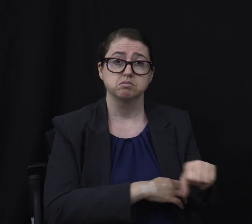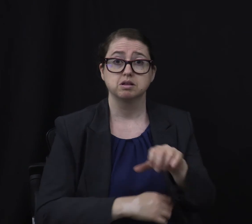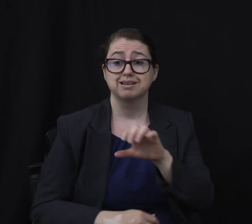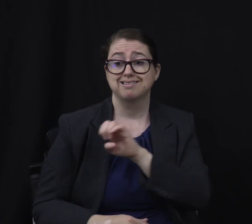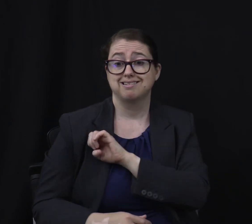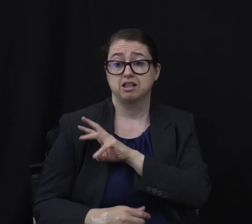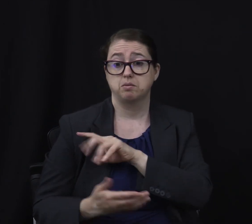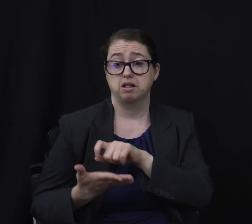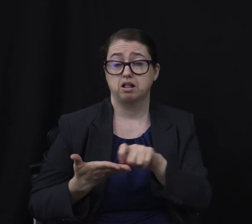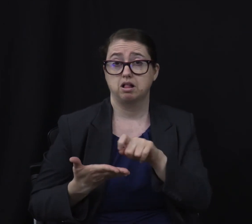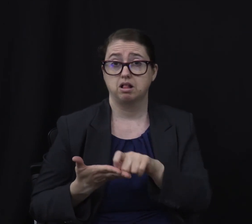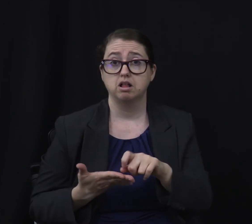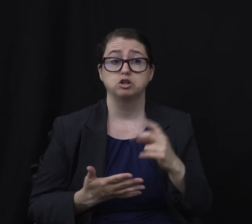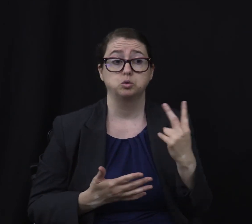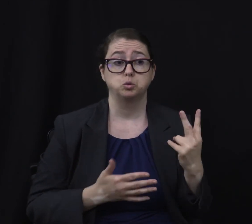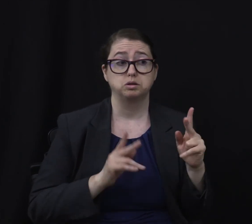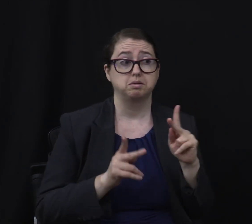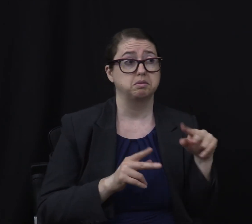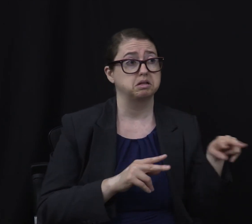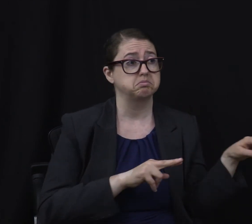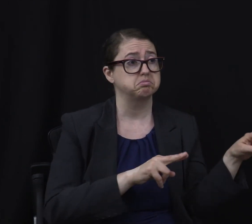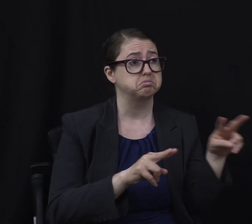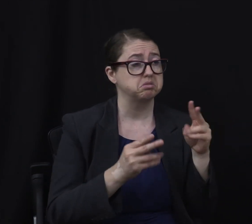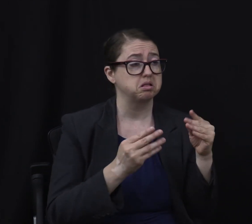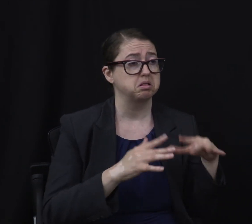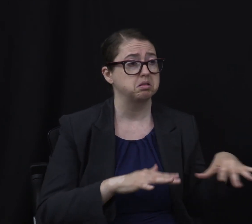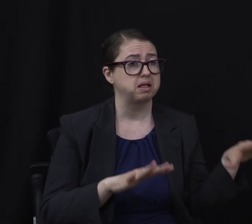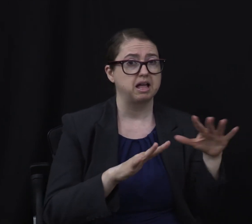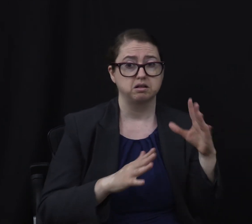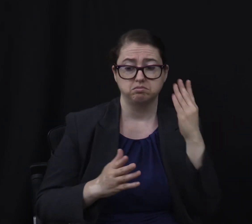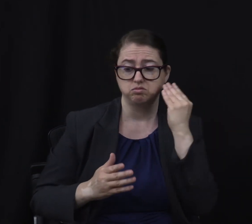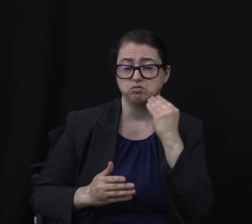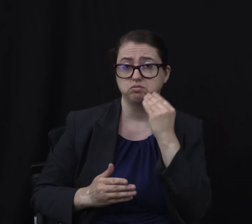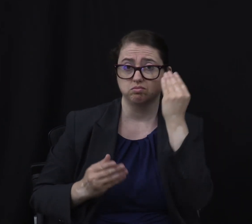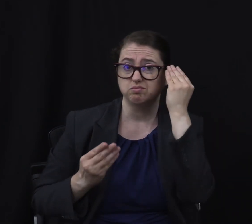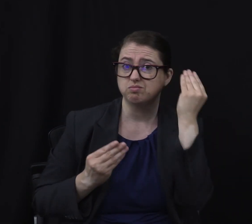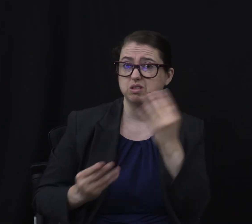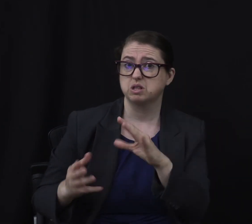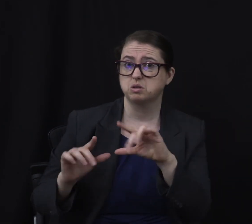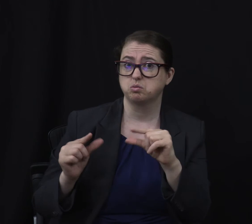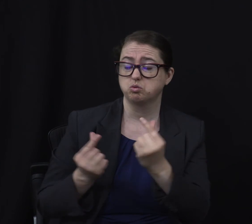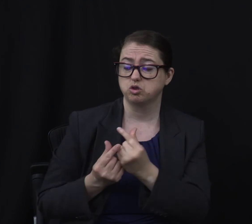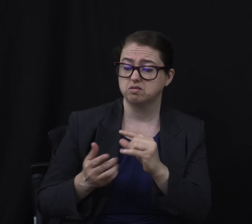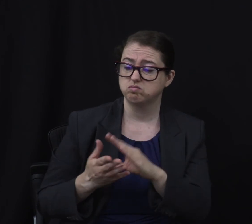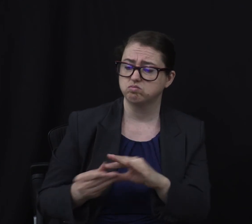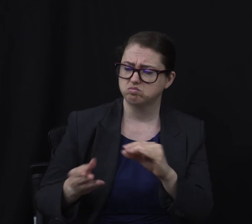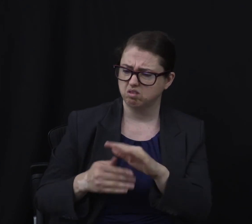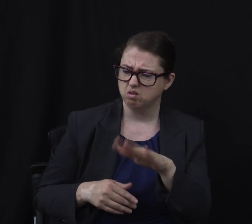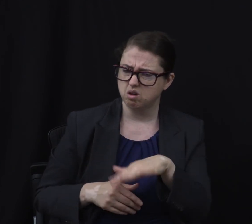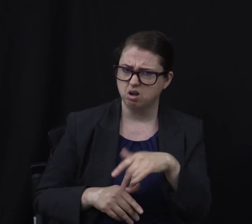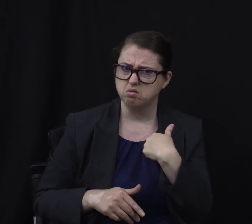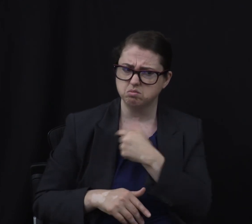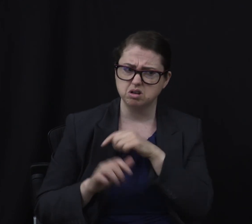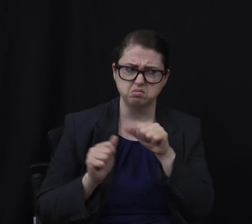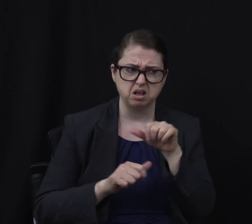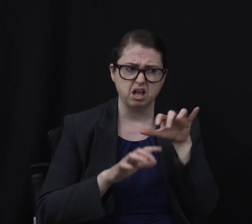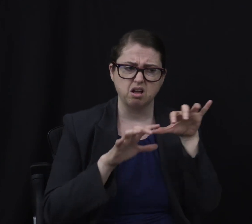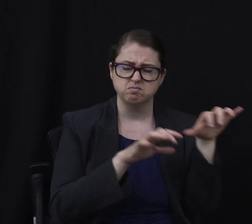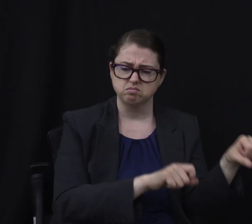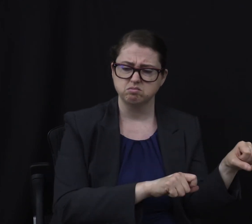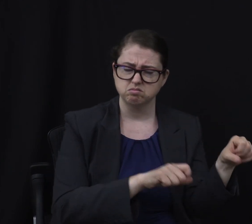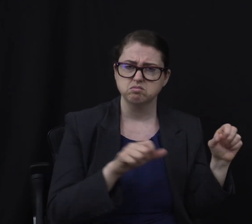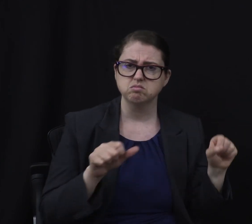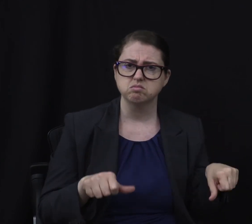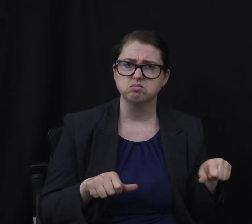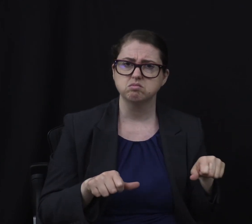land and reasoned otherwise to the group. They said, "We are well able to overcome it." They urged the people,